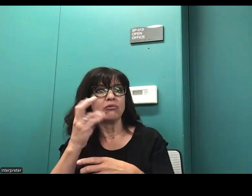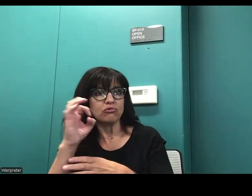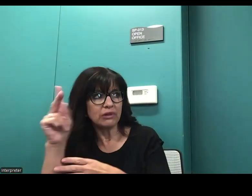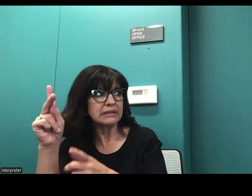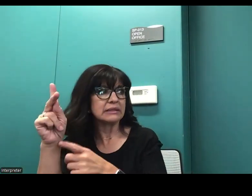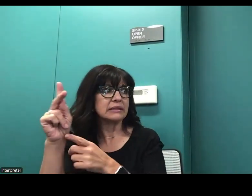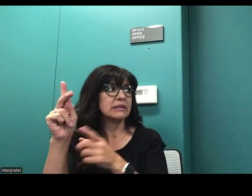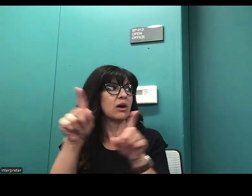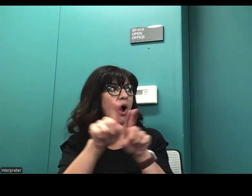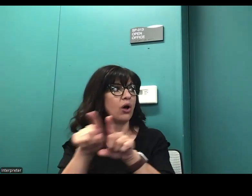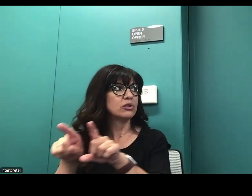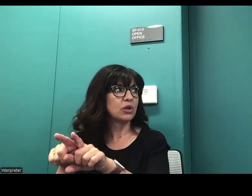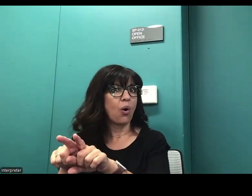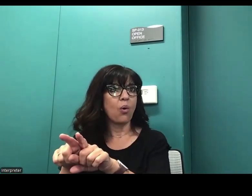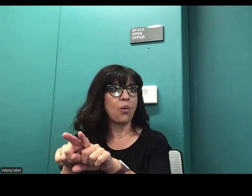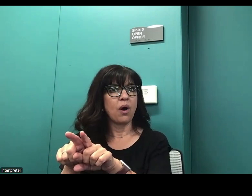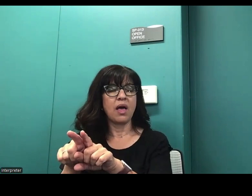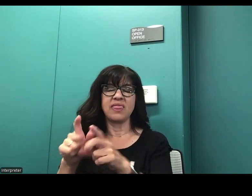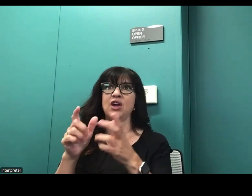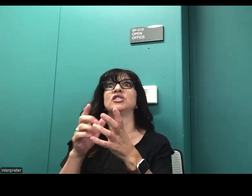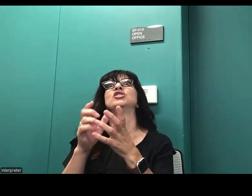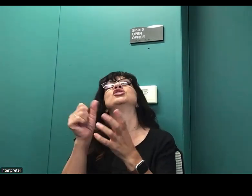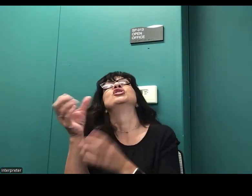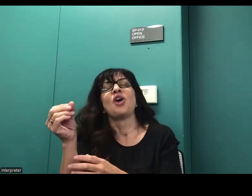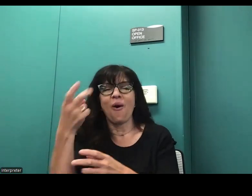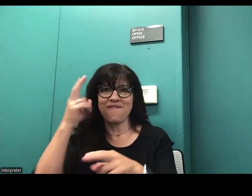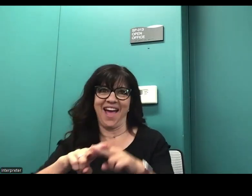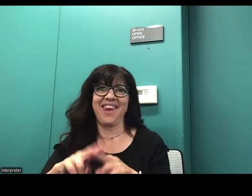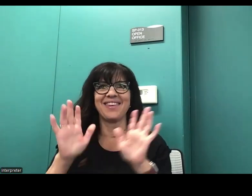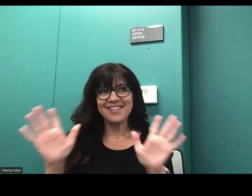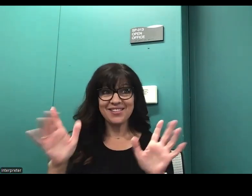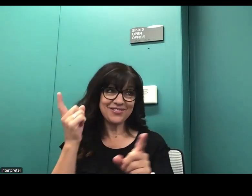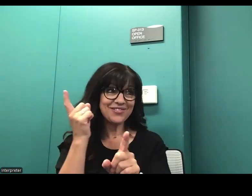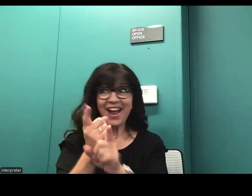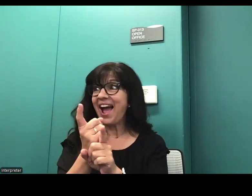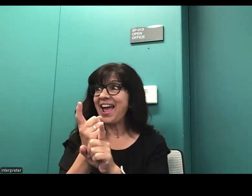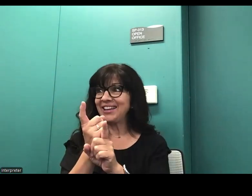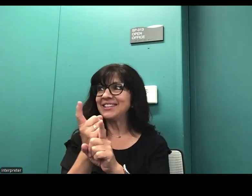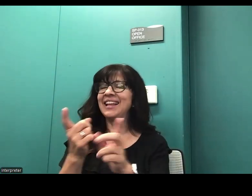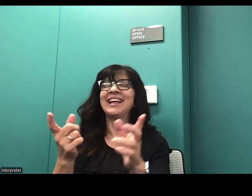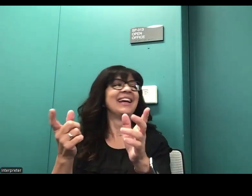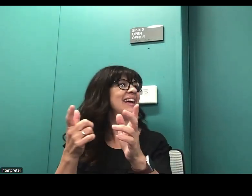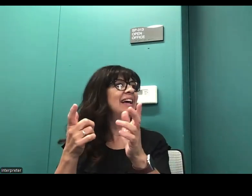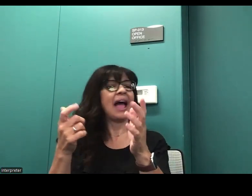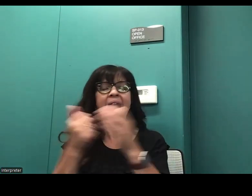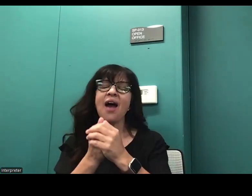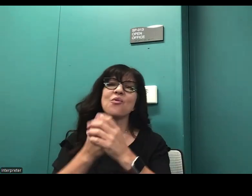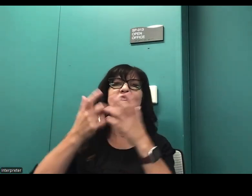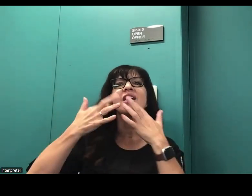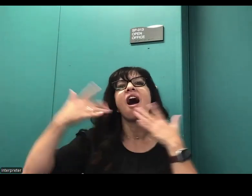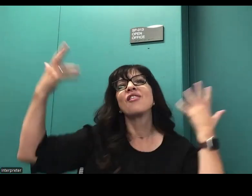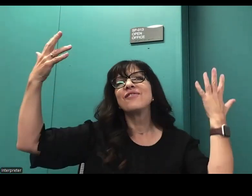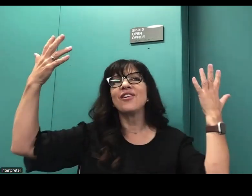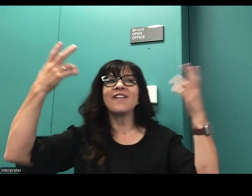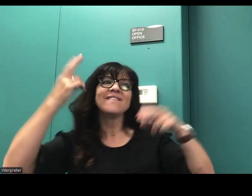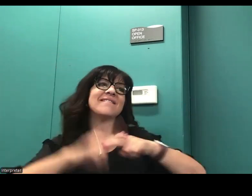they're also so fun, right? We're fun. We're colorful, we're